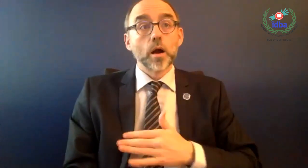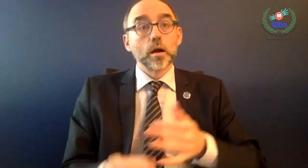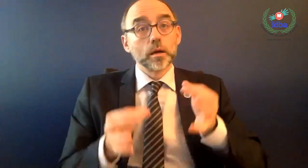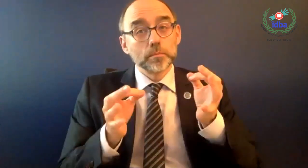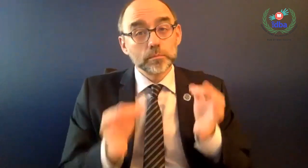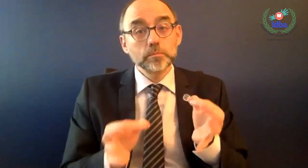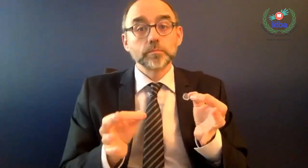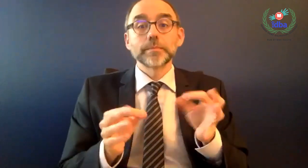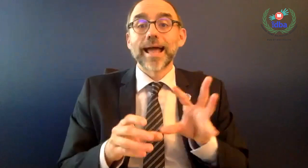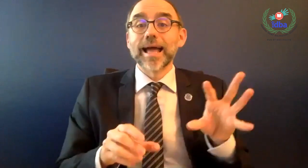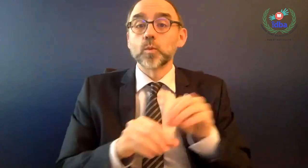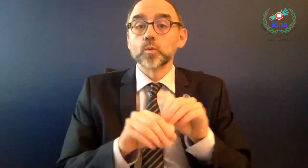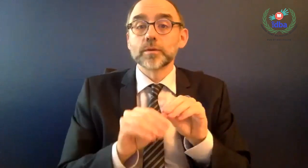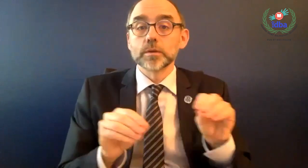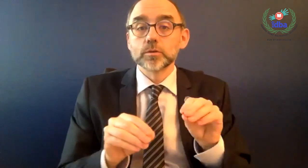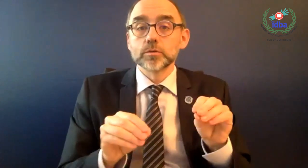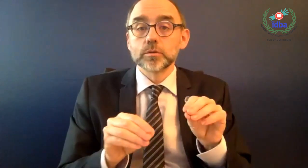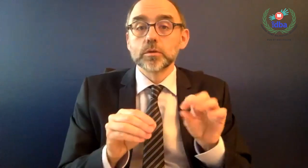school should be inclusive in the right manner for the deaf child.